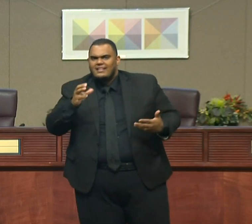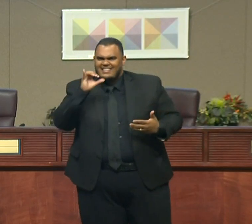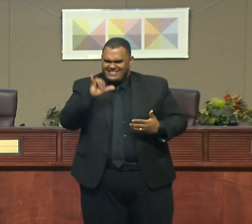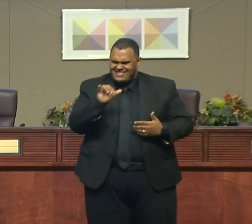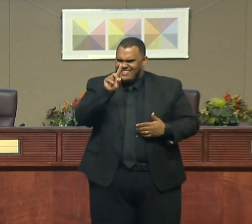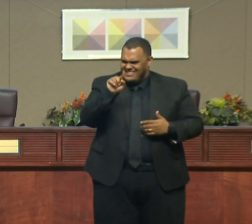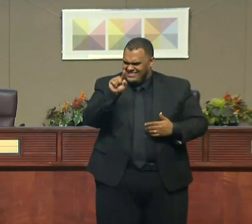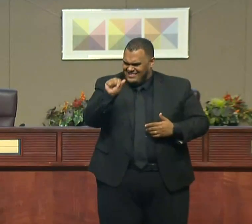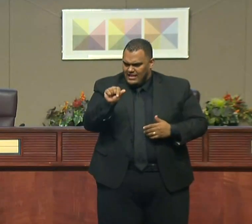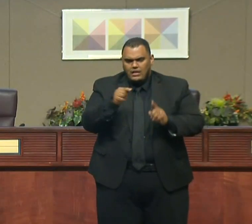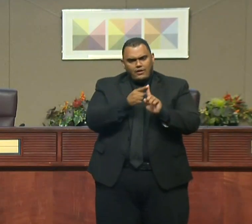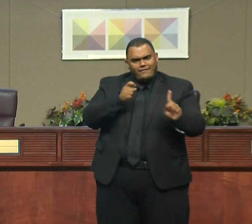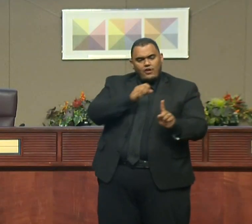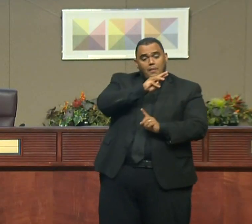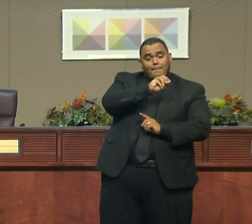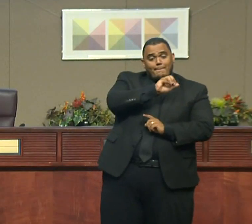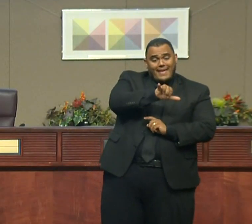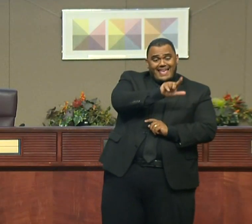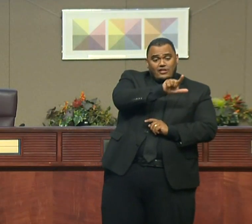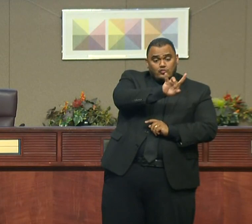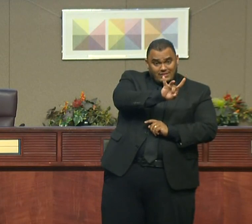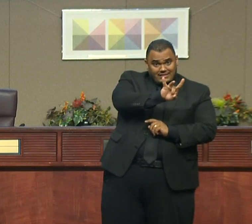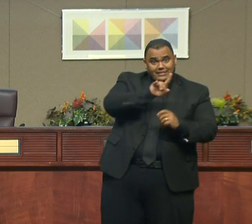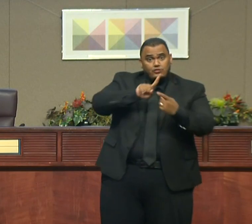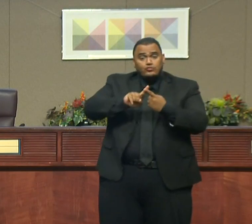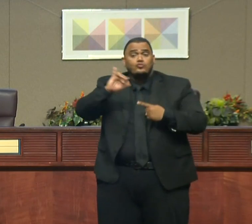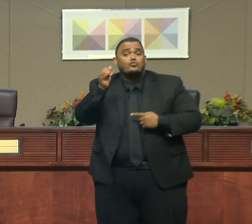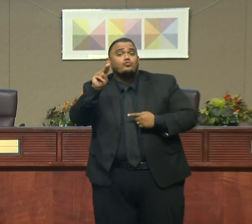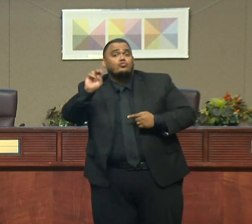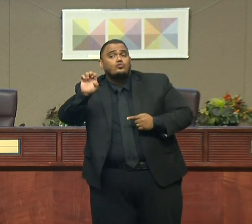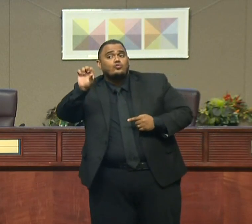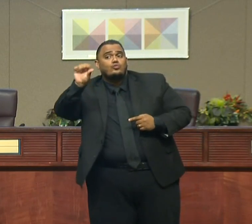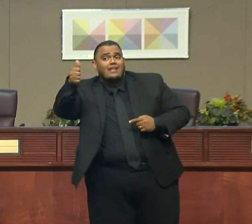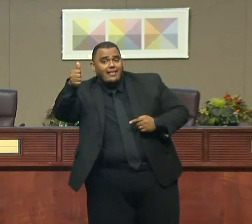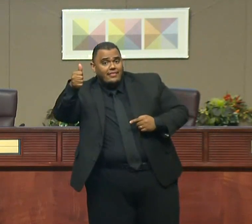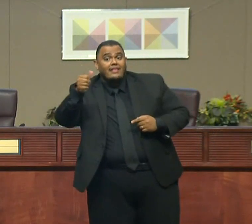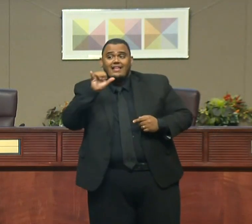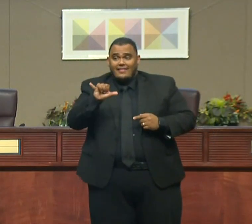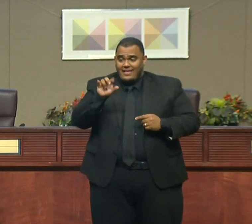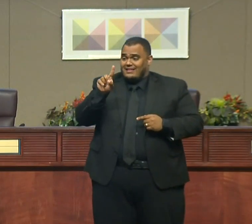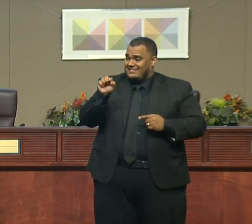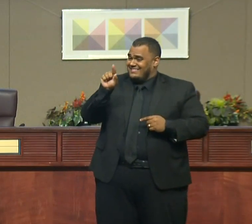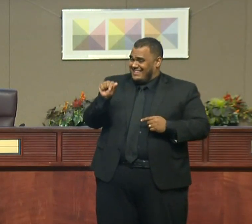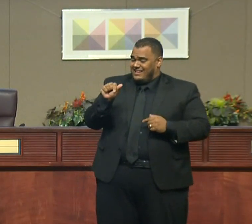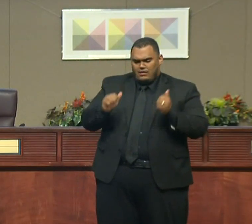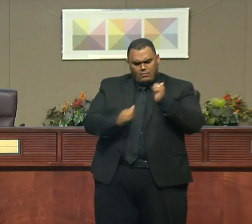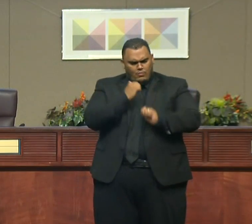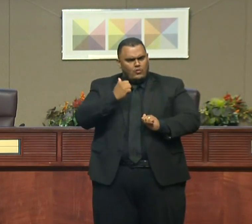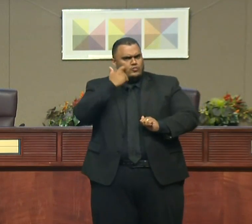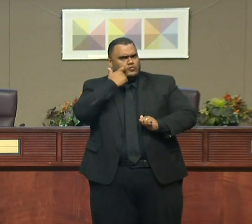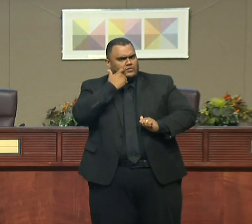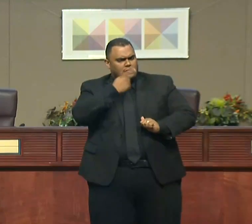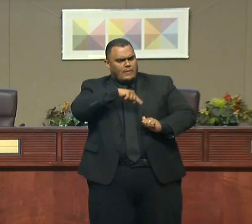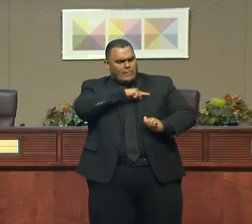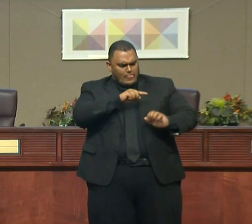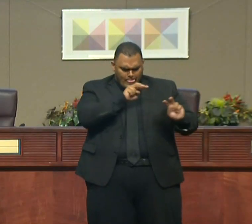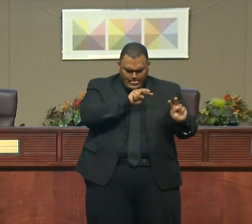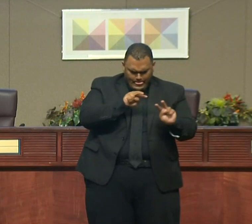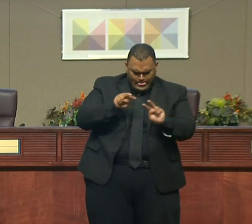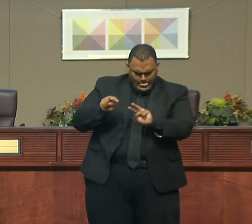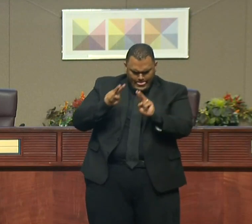28th to June 10th. So this is the data that we are looking at, the most recent data. And I want people also